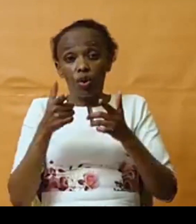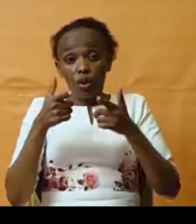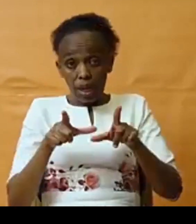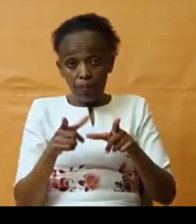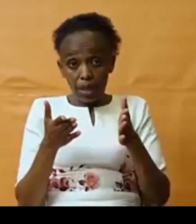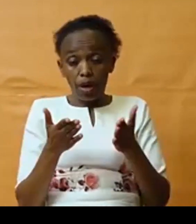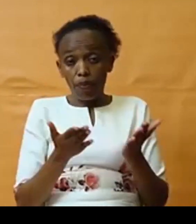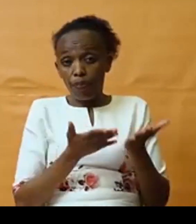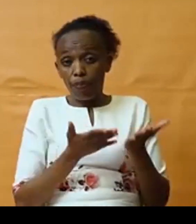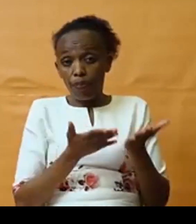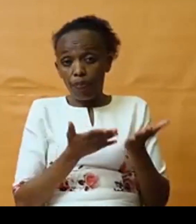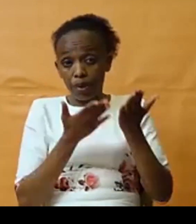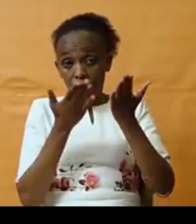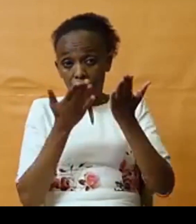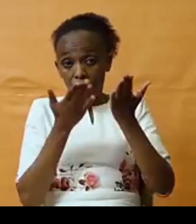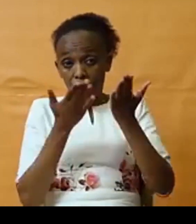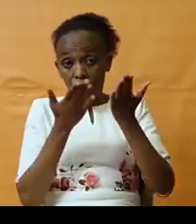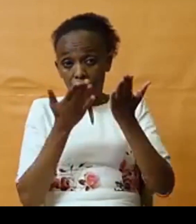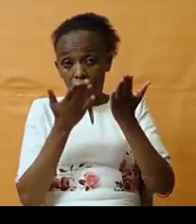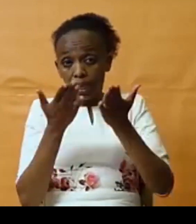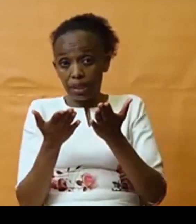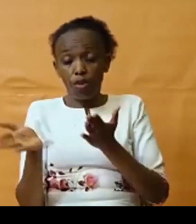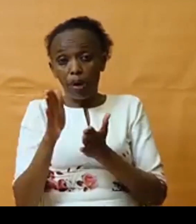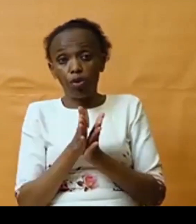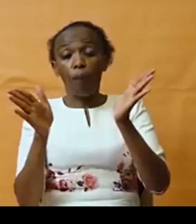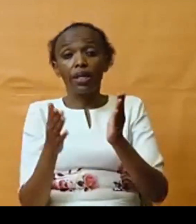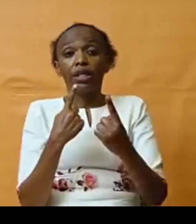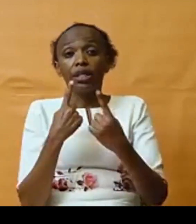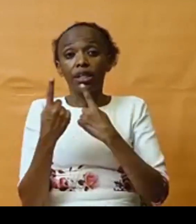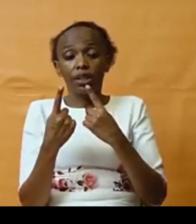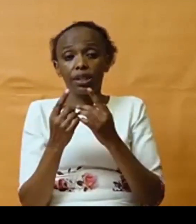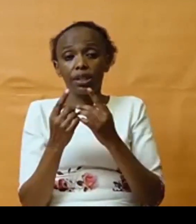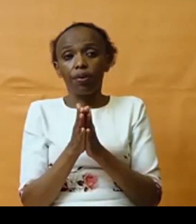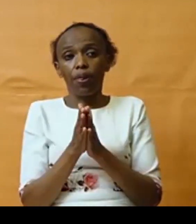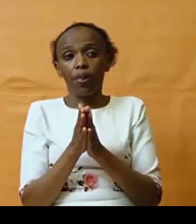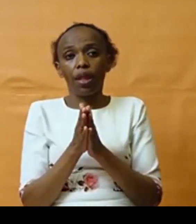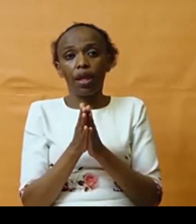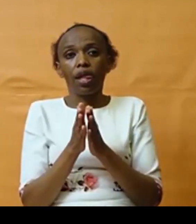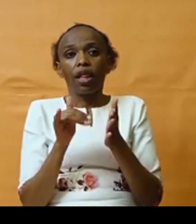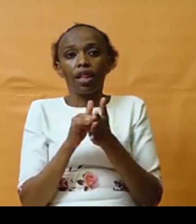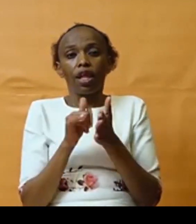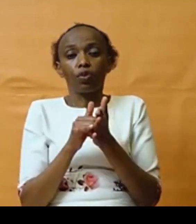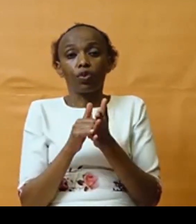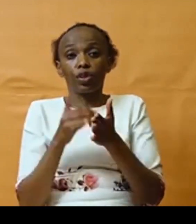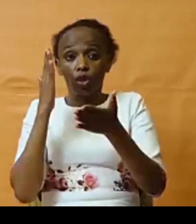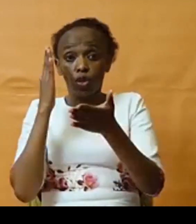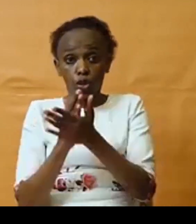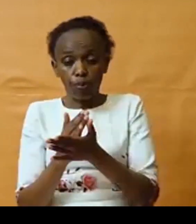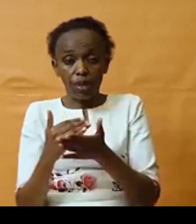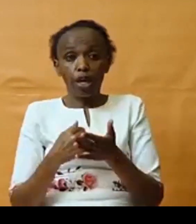now just bring us a little bit back to the opening speech by our VP, which unfortunately was cut